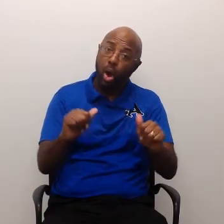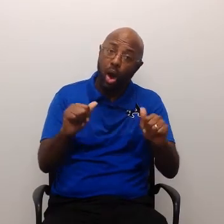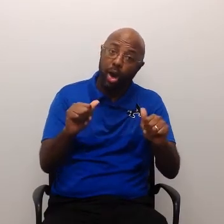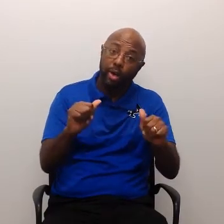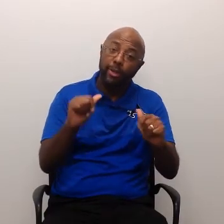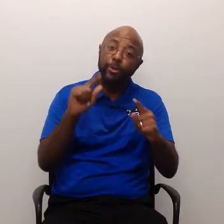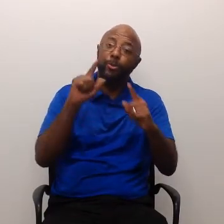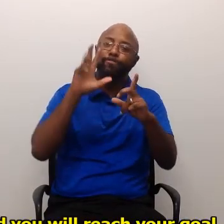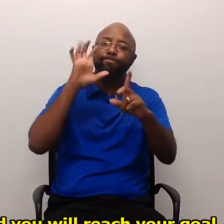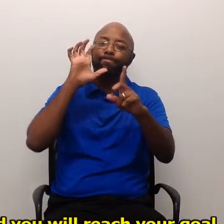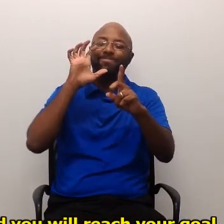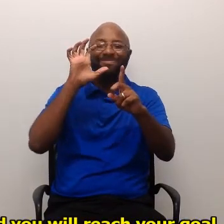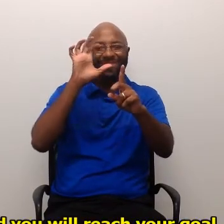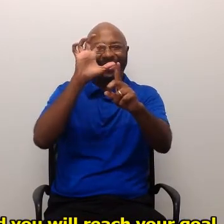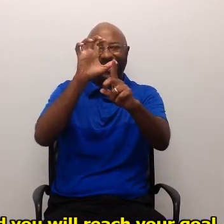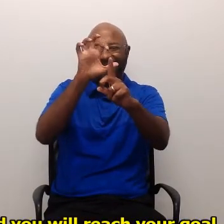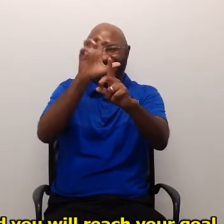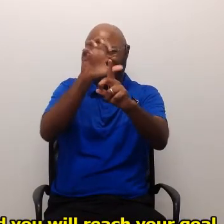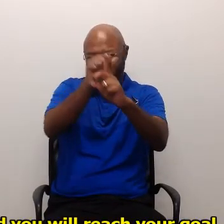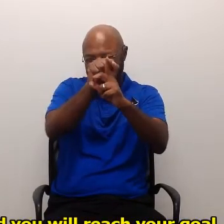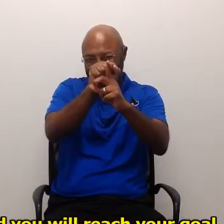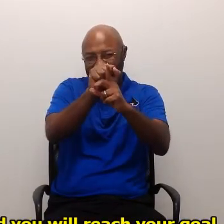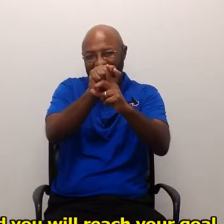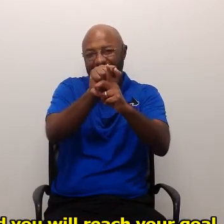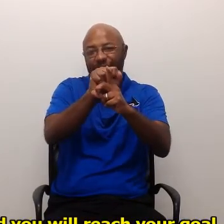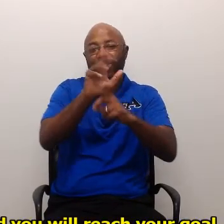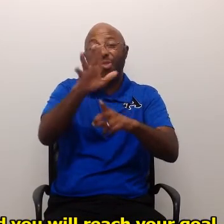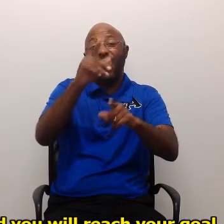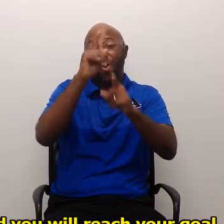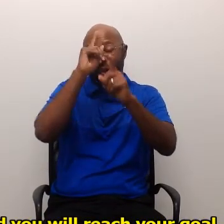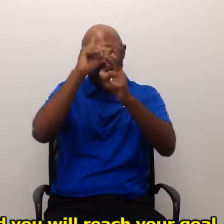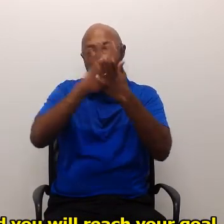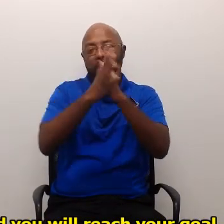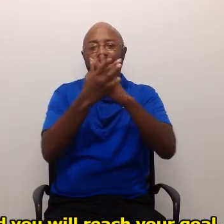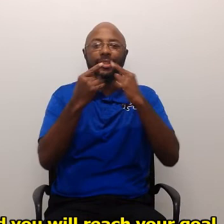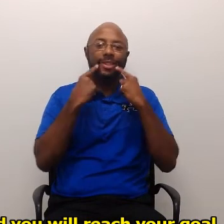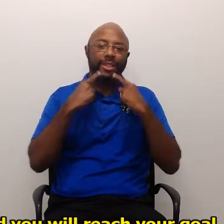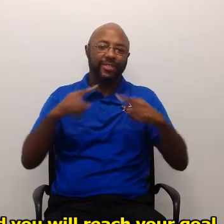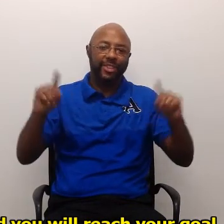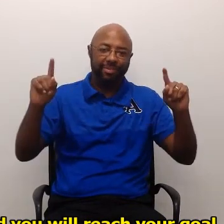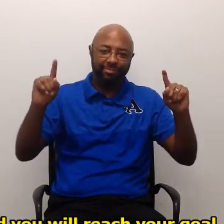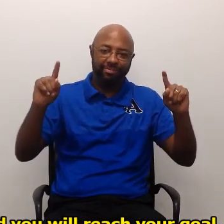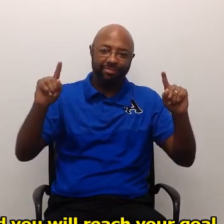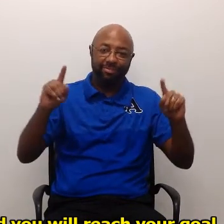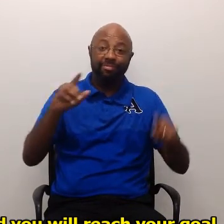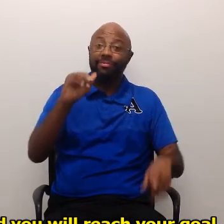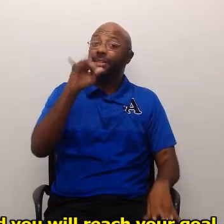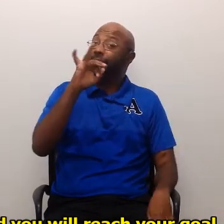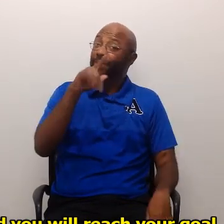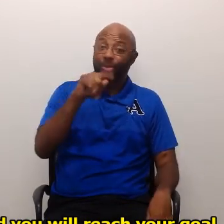Wow. Keep trying, and you will reach your goal. You will be